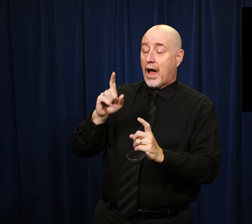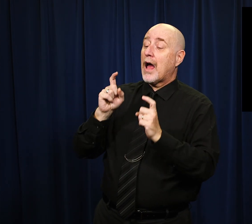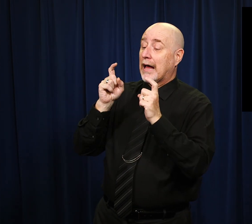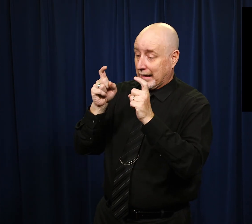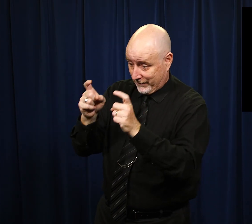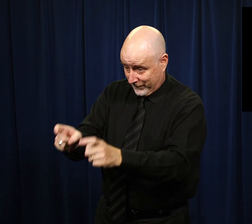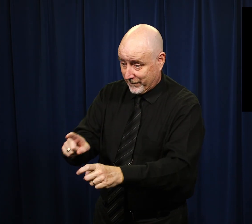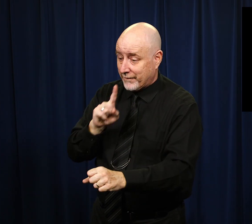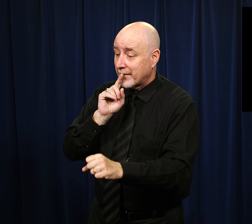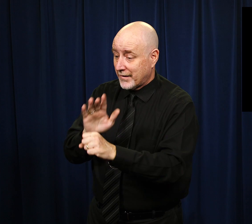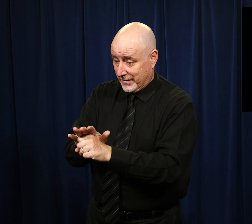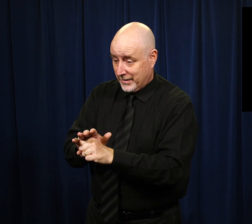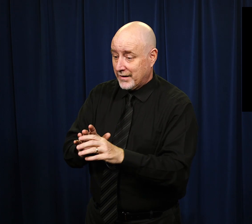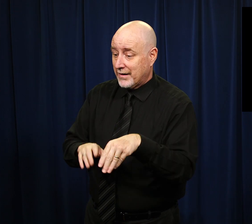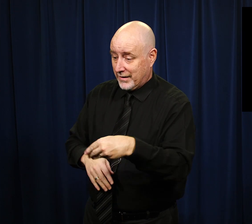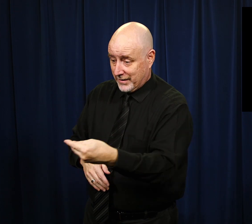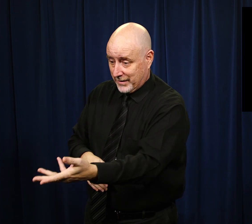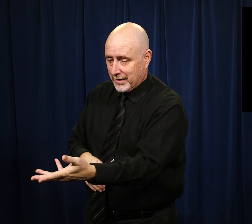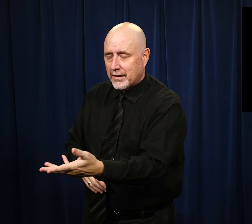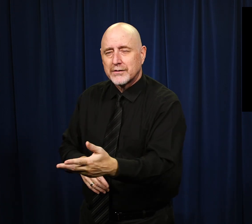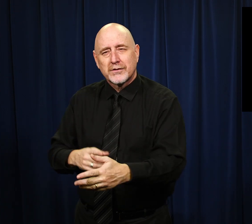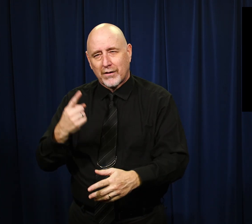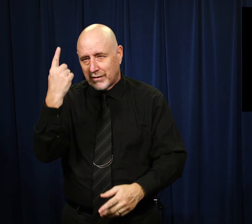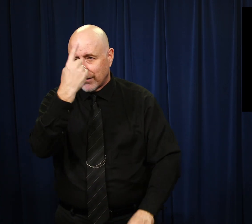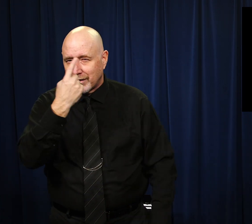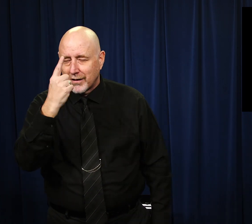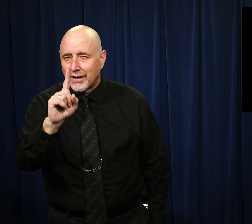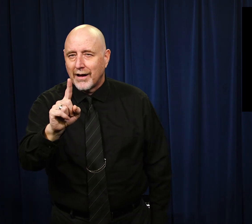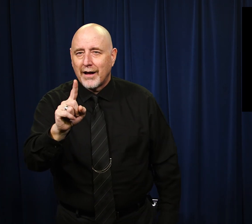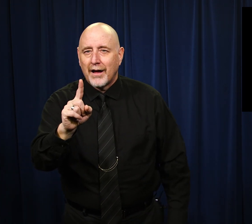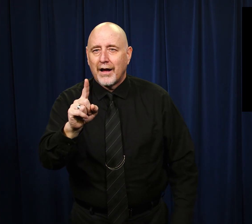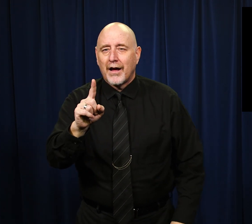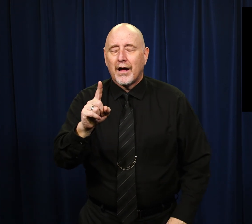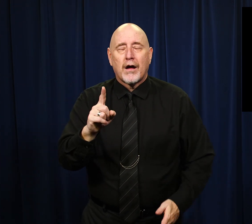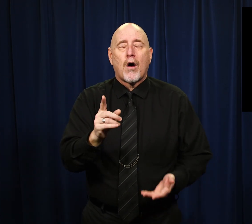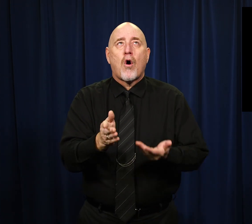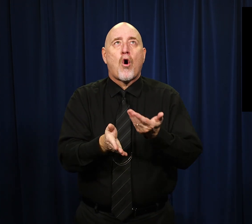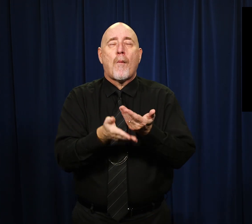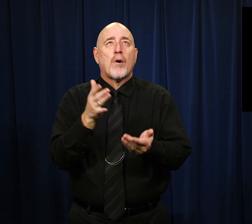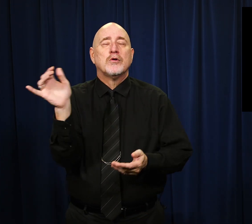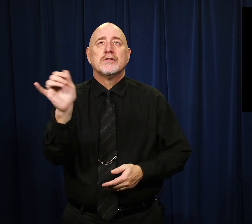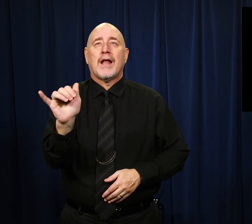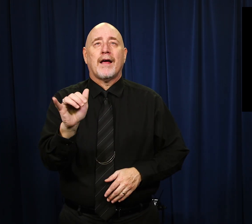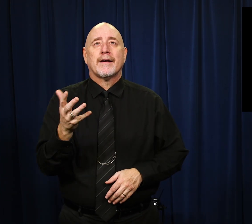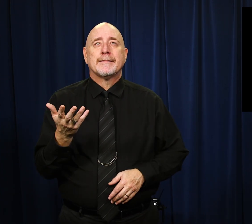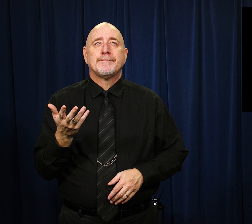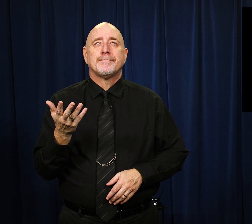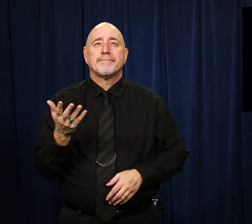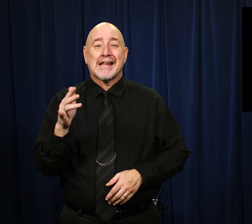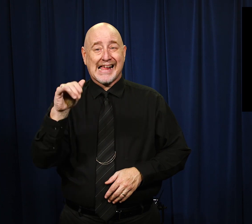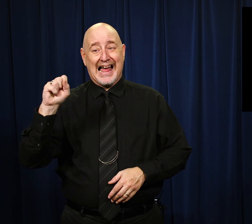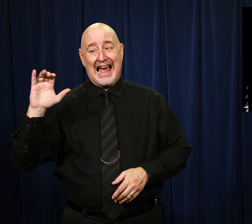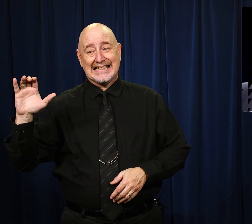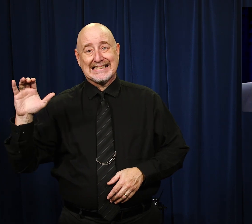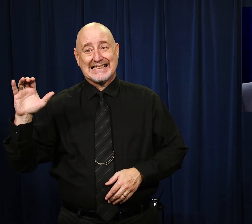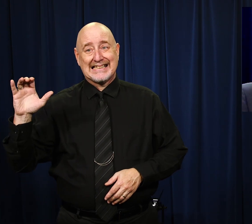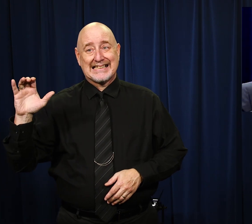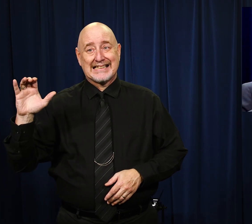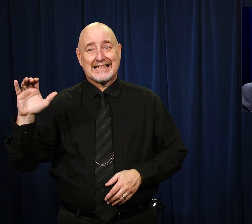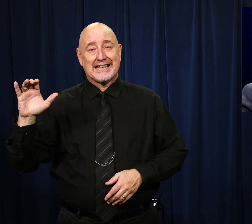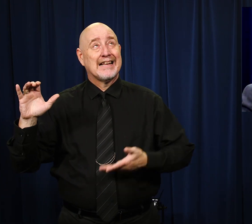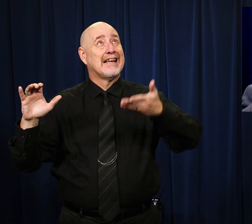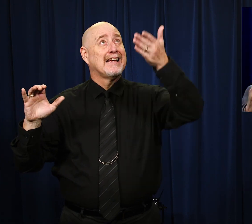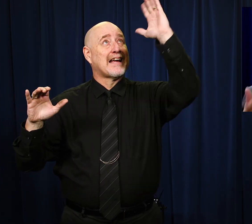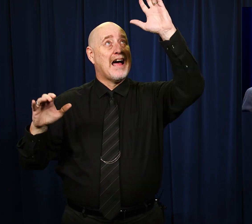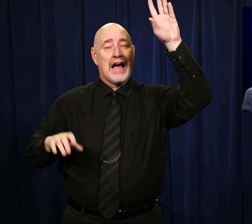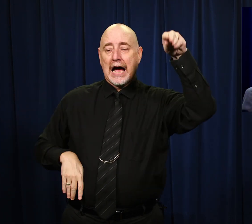granted to him. Now think about this for a minute. It's just almost as if Isaac had been given